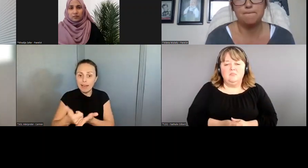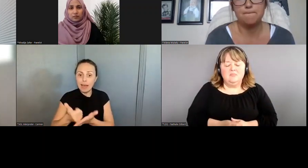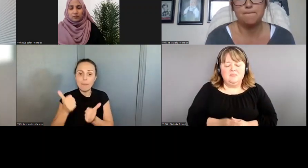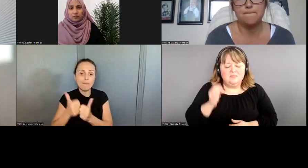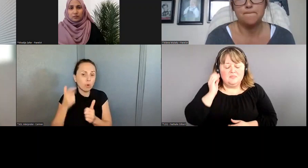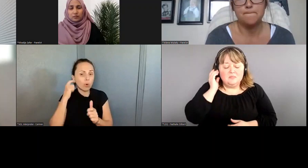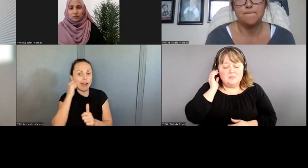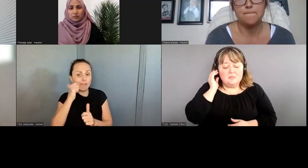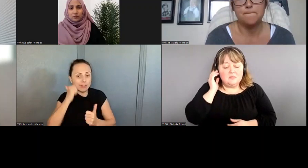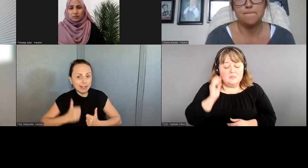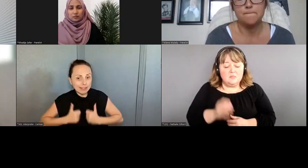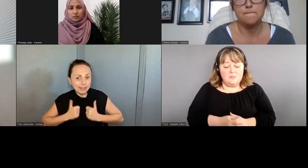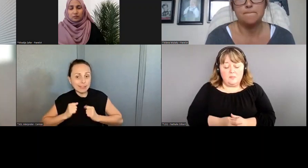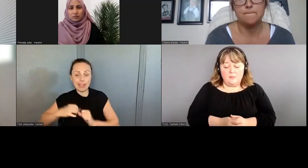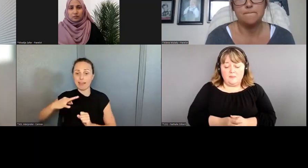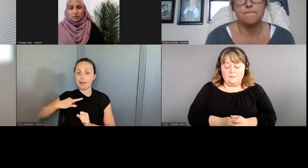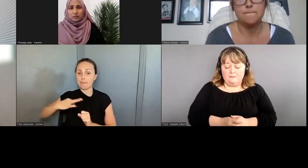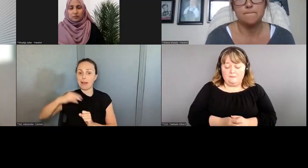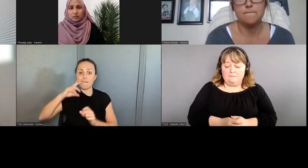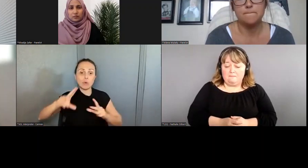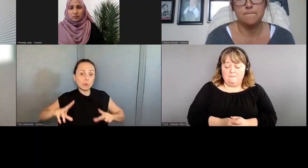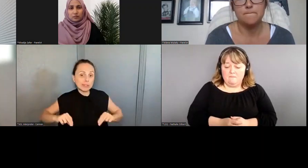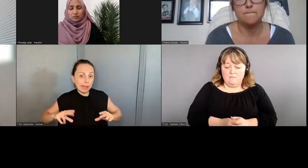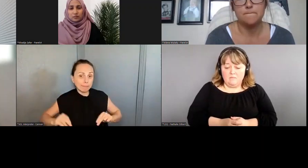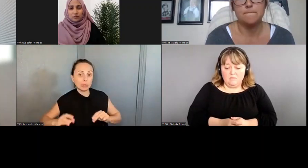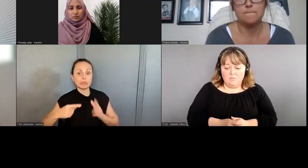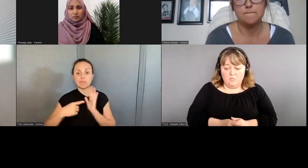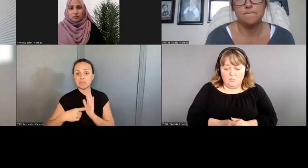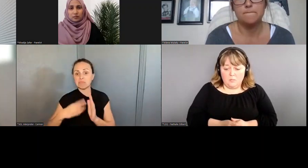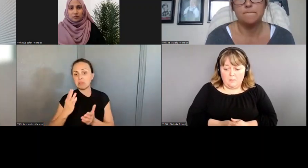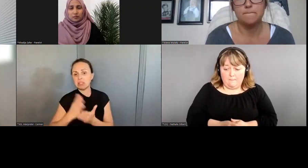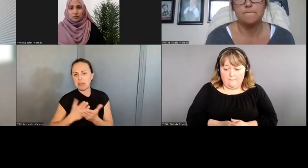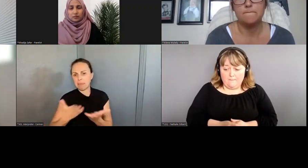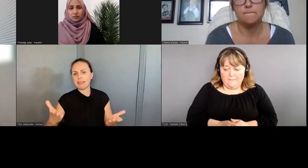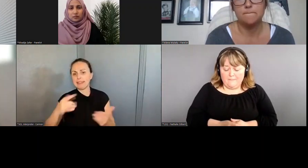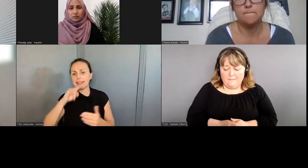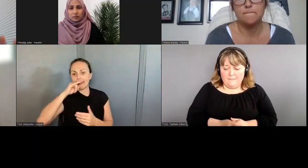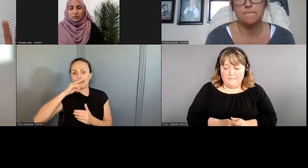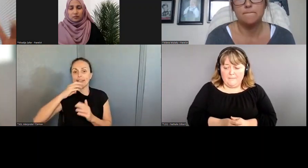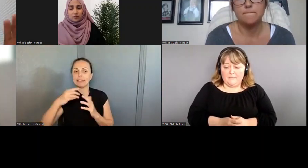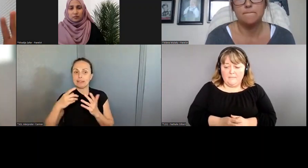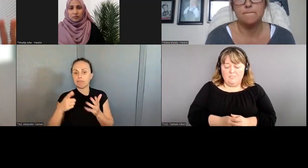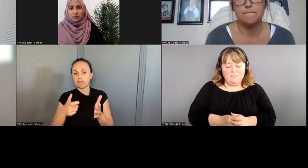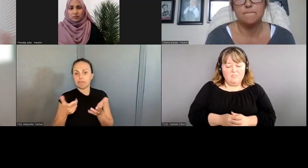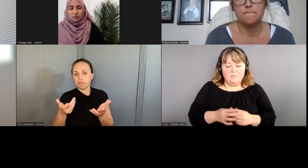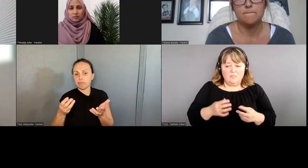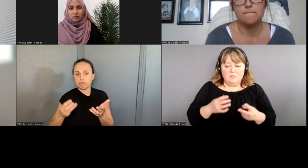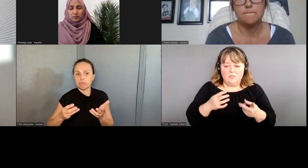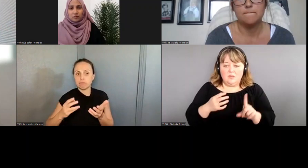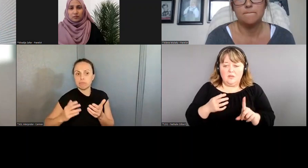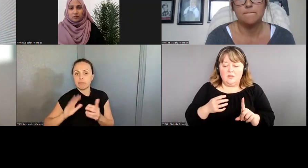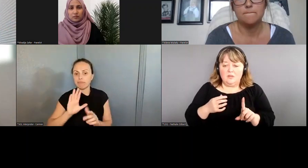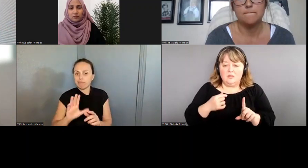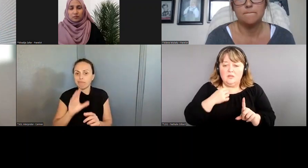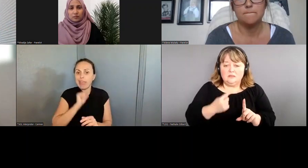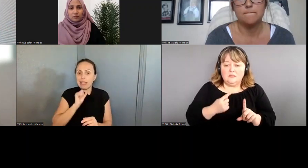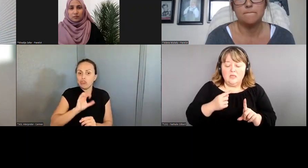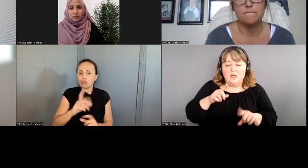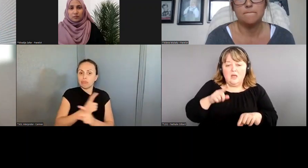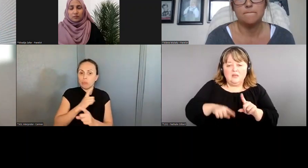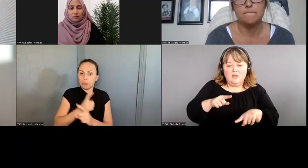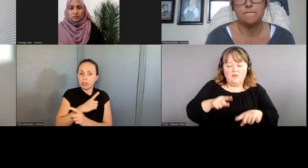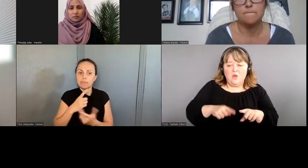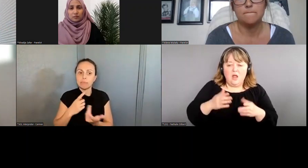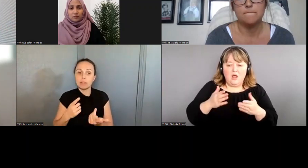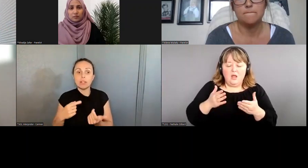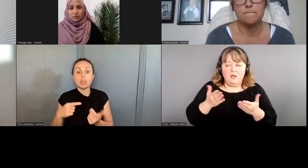living. You can apply for diapers and sometimes for kids that are both their own age that they should be using too.